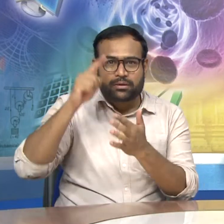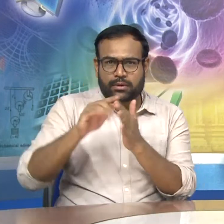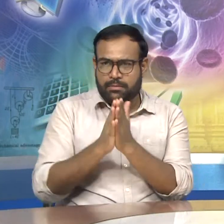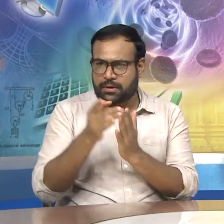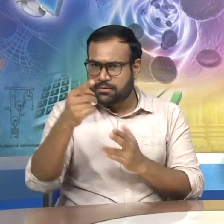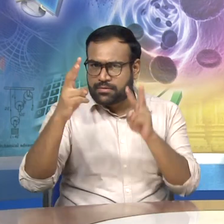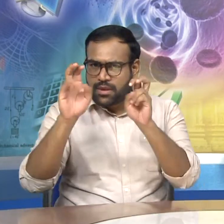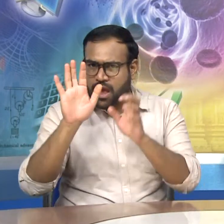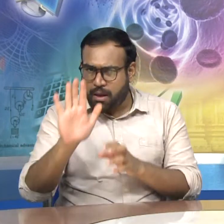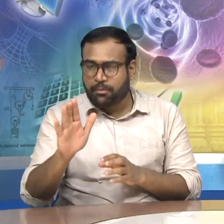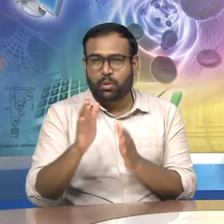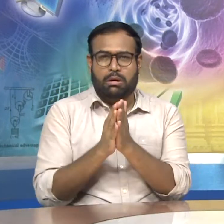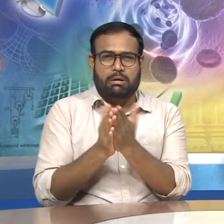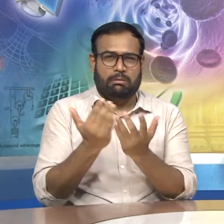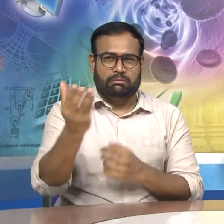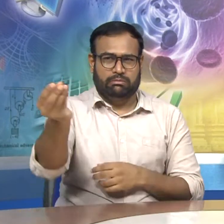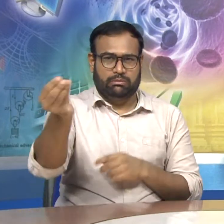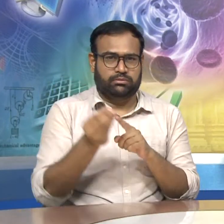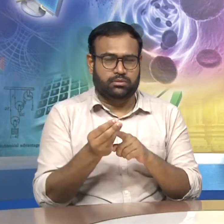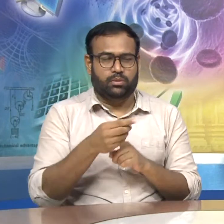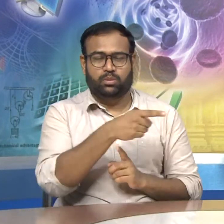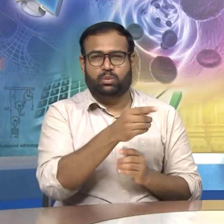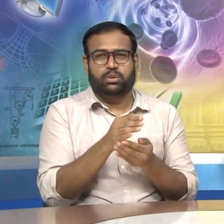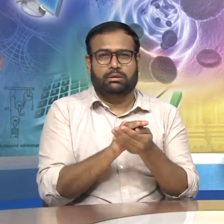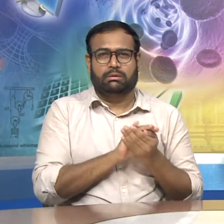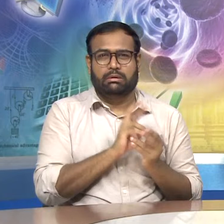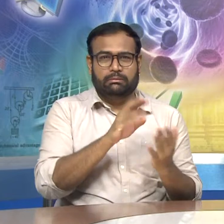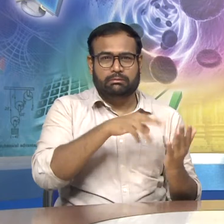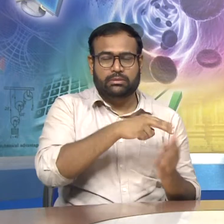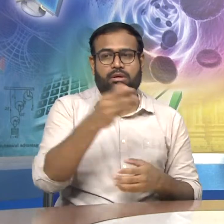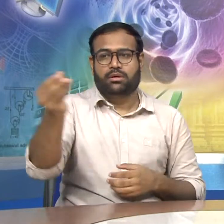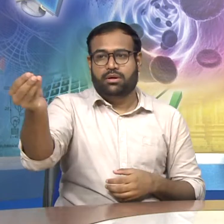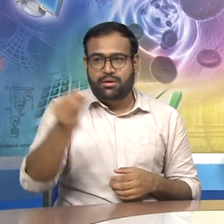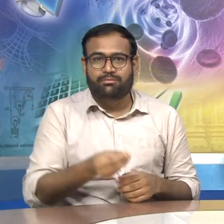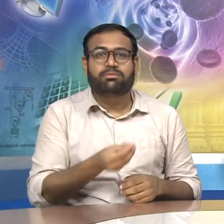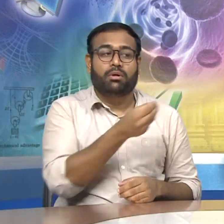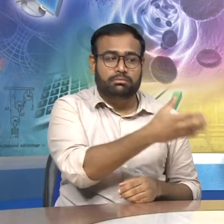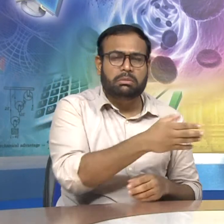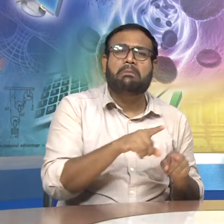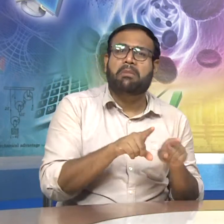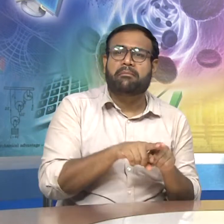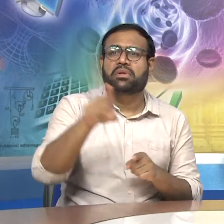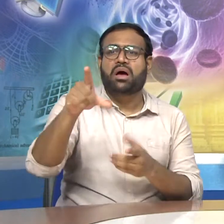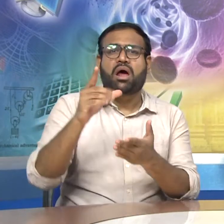on interlibrary loan and is given to the users.